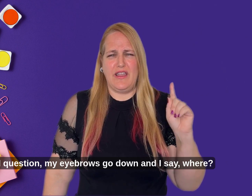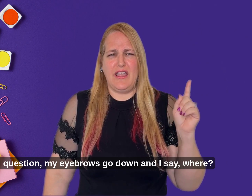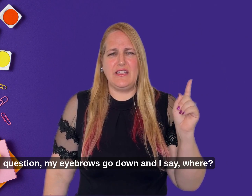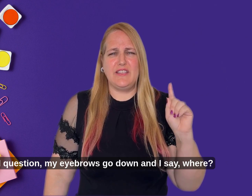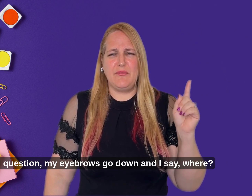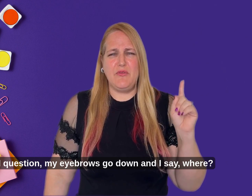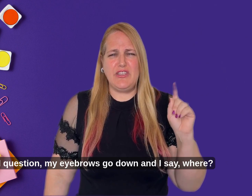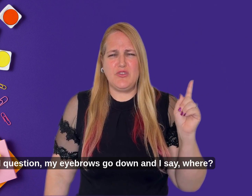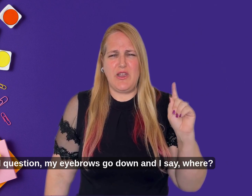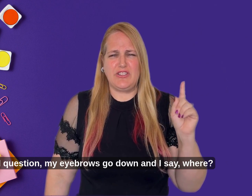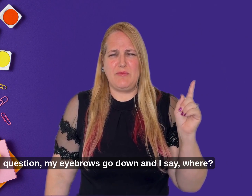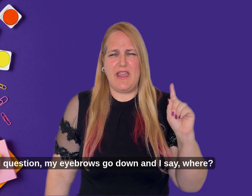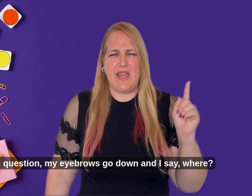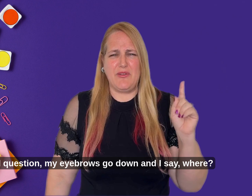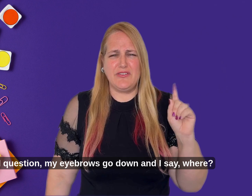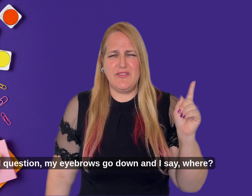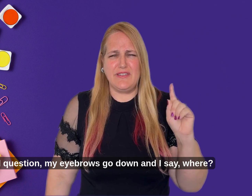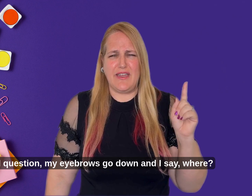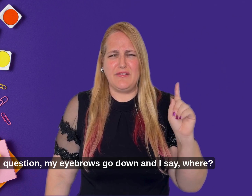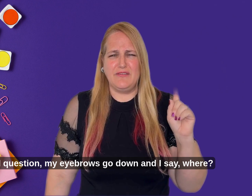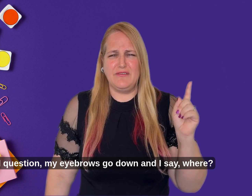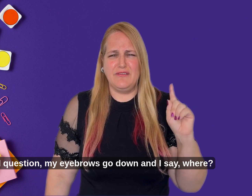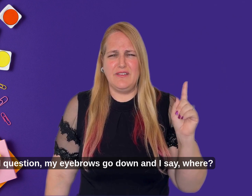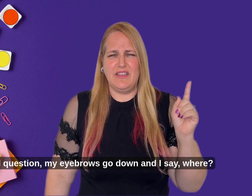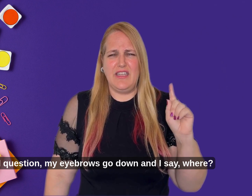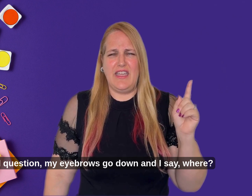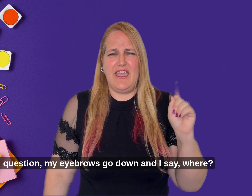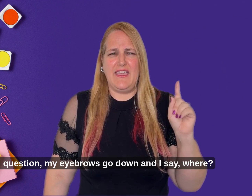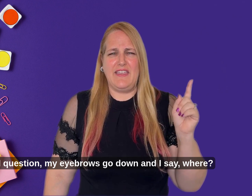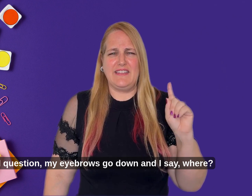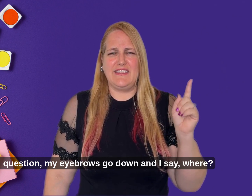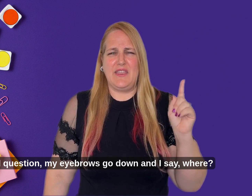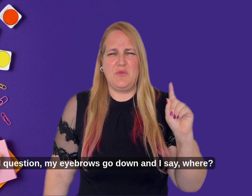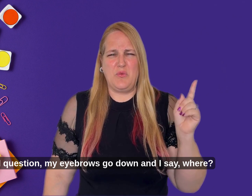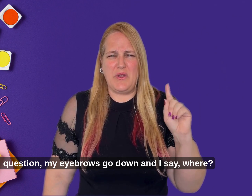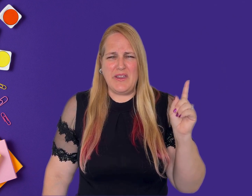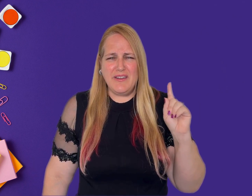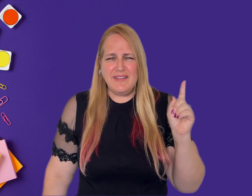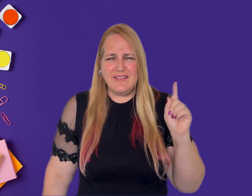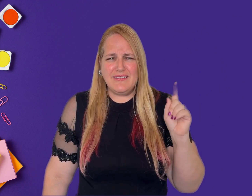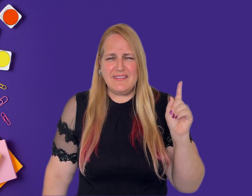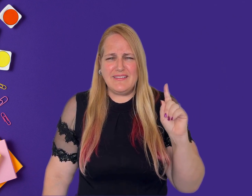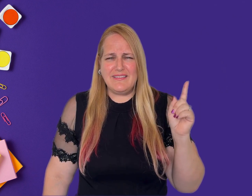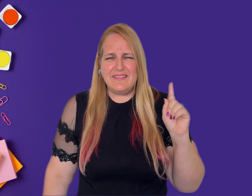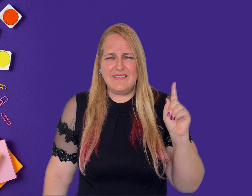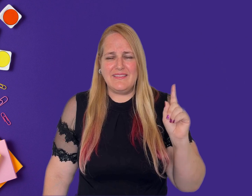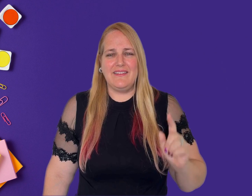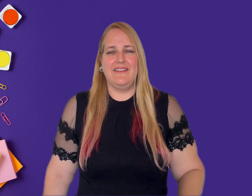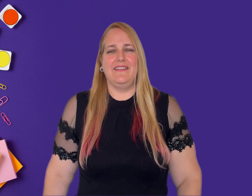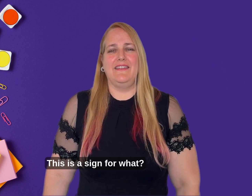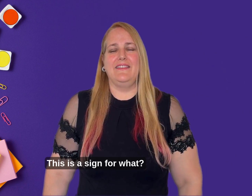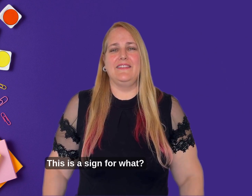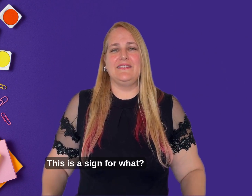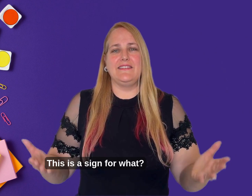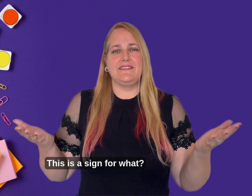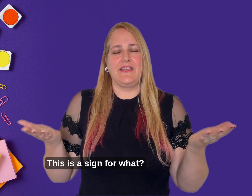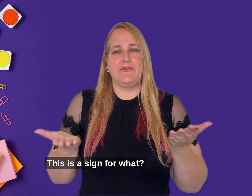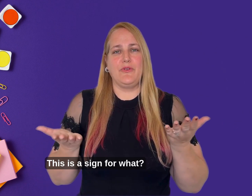A WH question, my eyebrows go down, and I say, where? This is a sign for